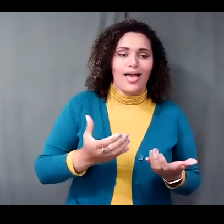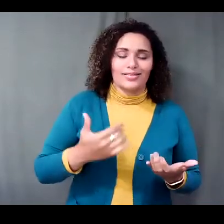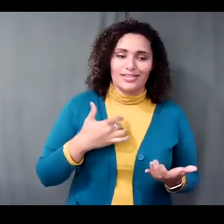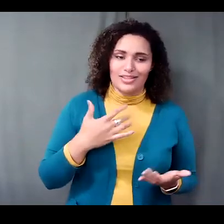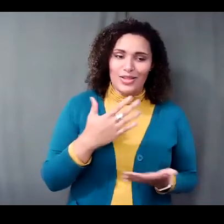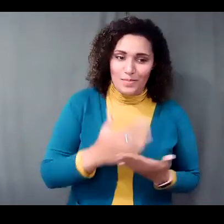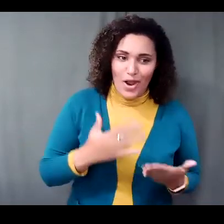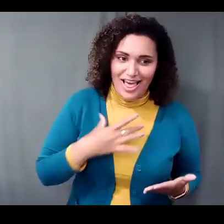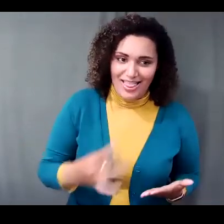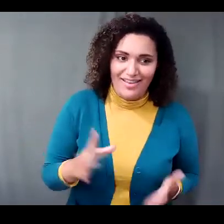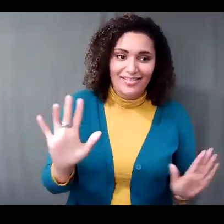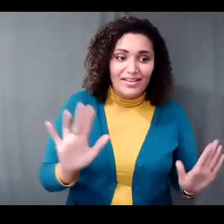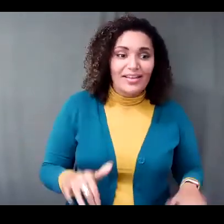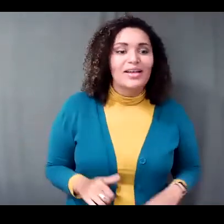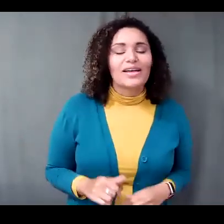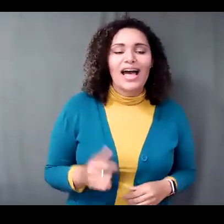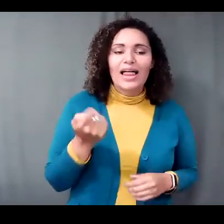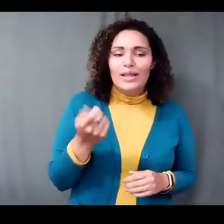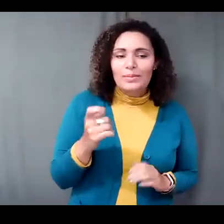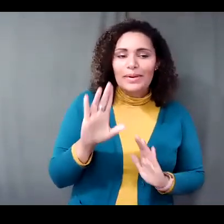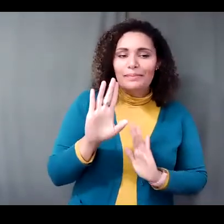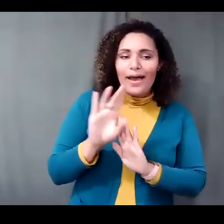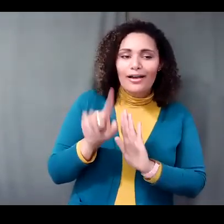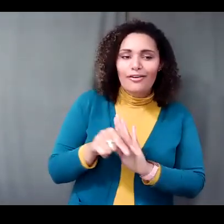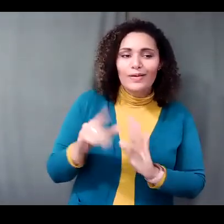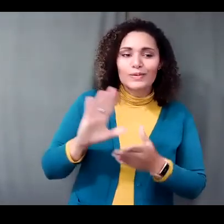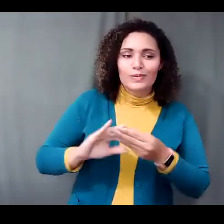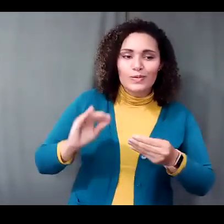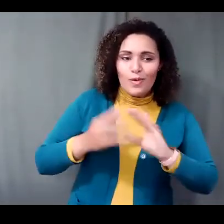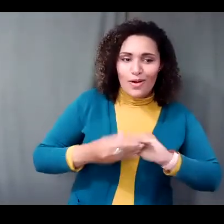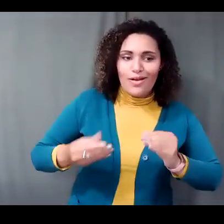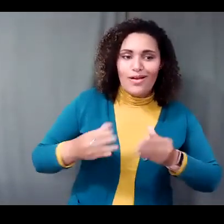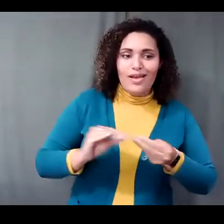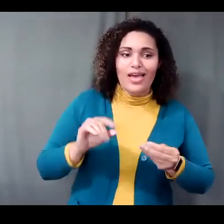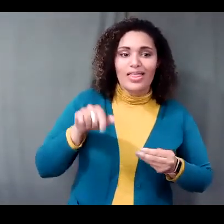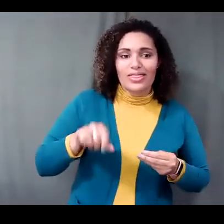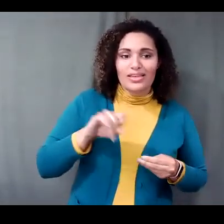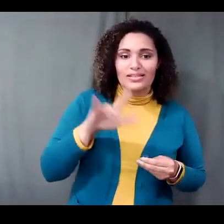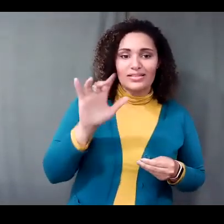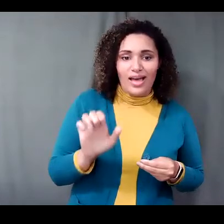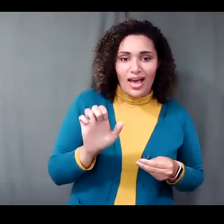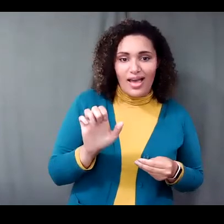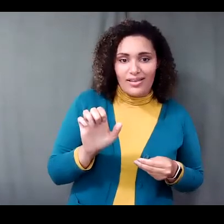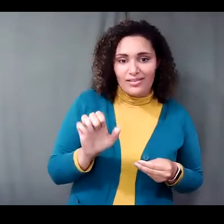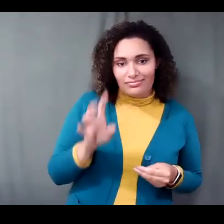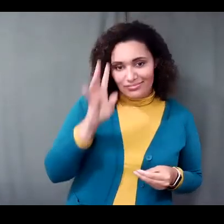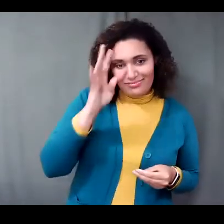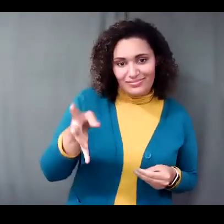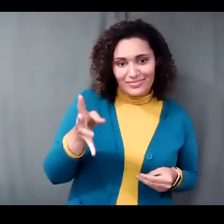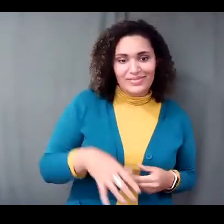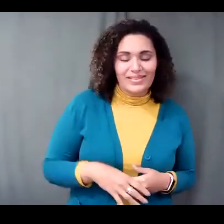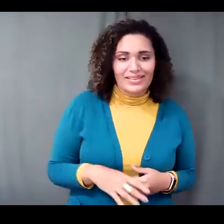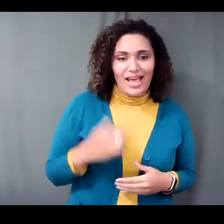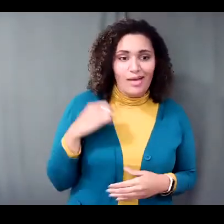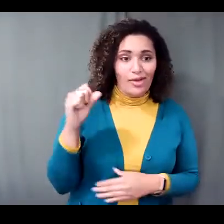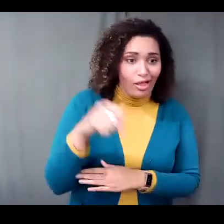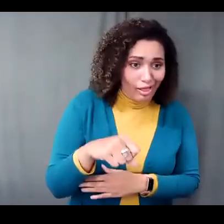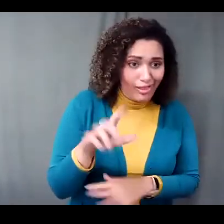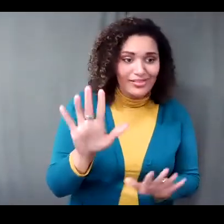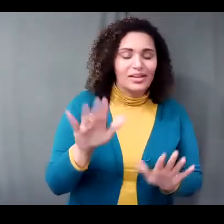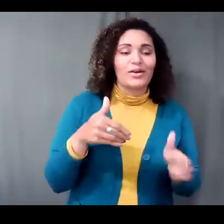I'm going to start with a little bit of the backstory of how this style I'm bending over